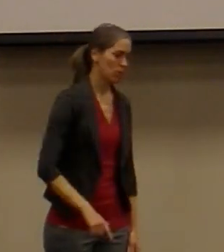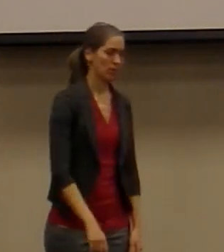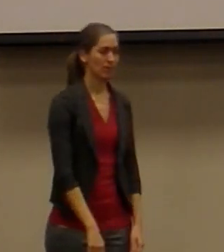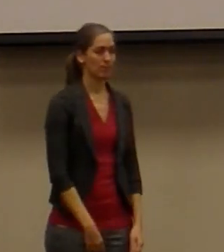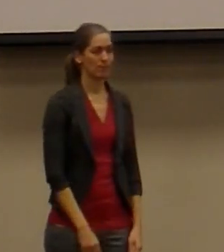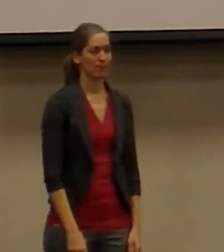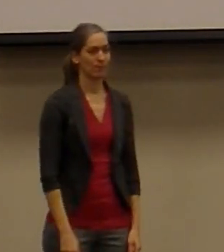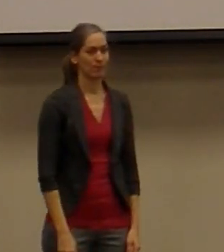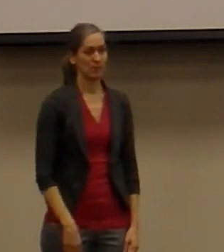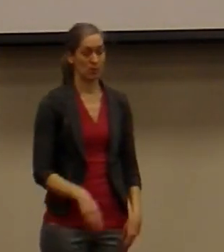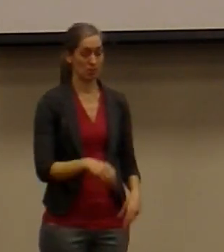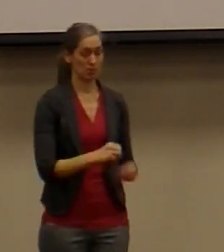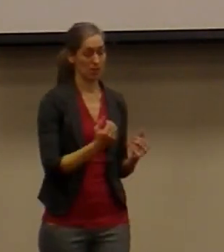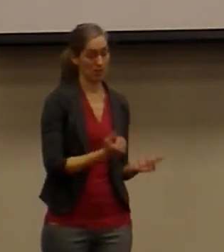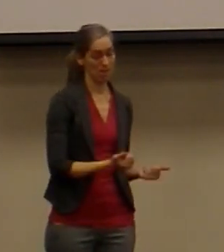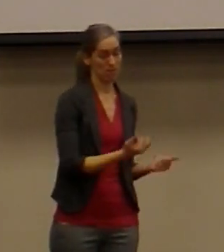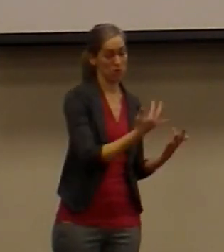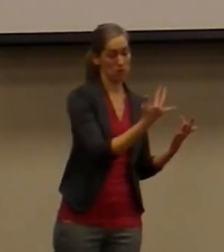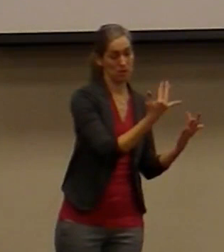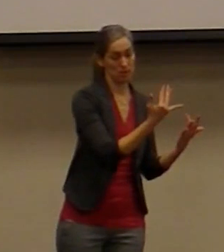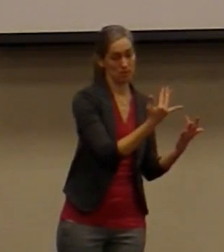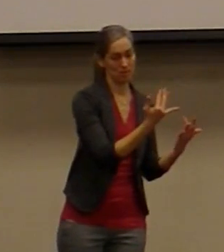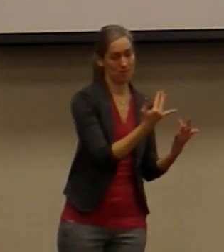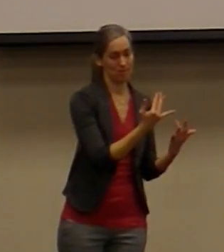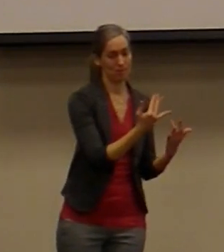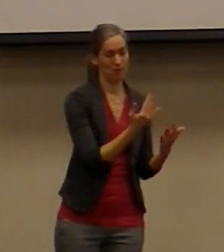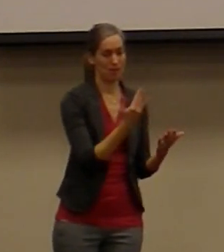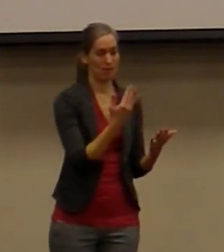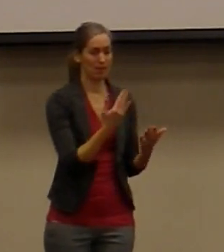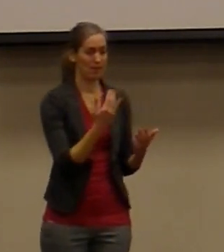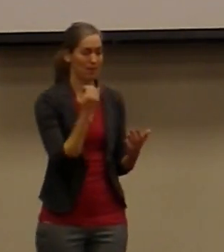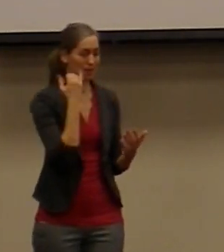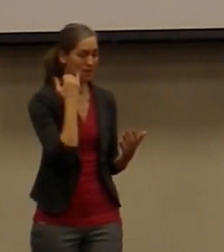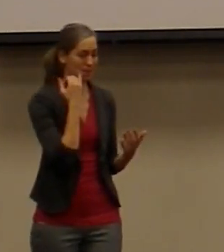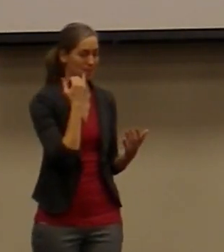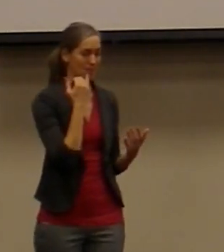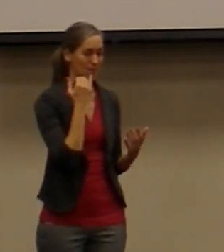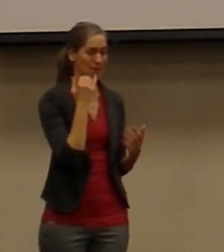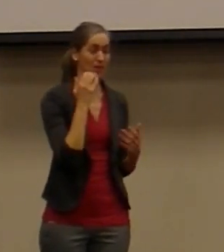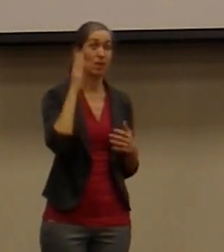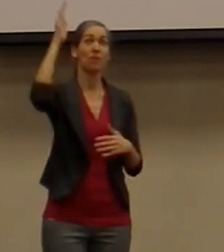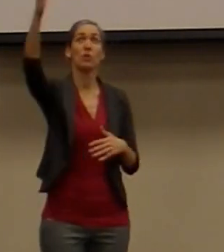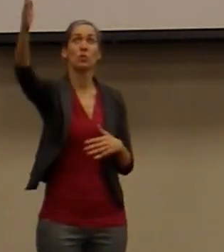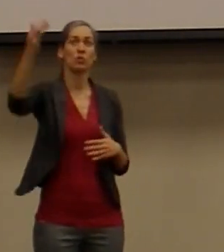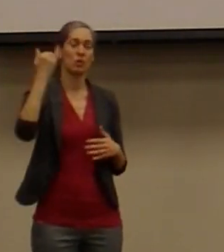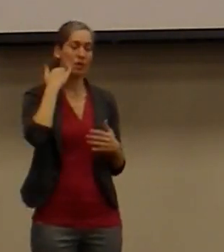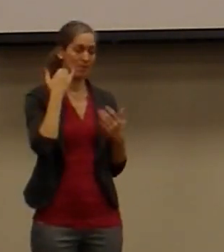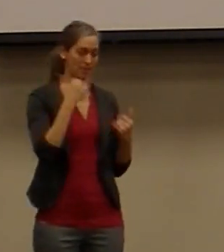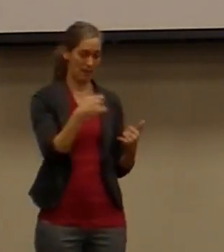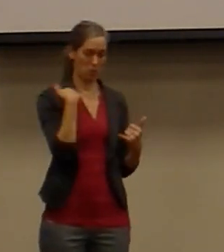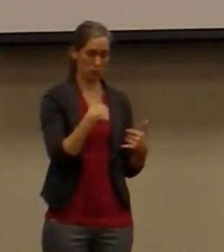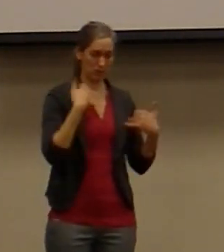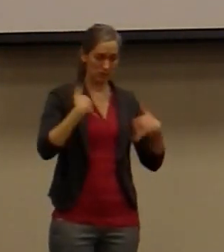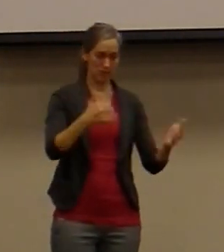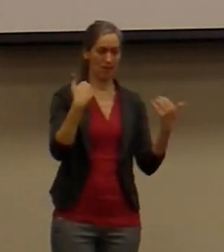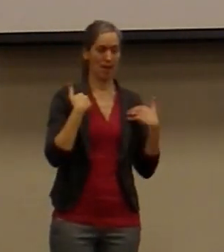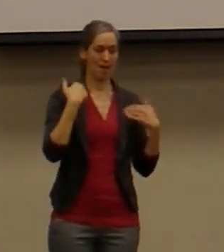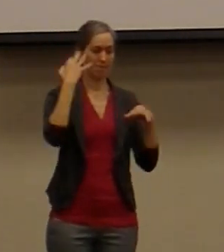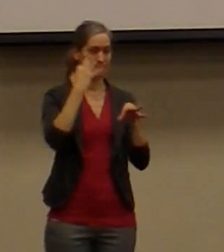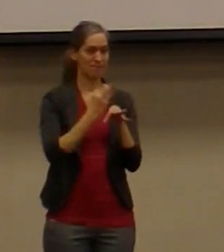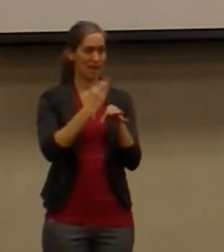In the furnace, whether then or now, we have our faith in him. Thank you.